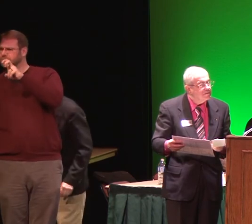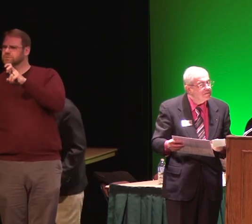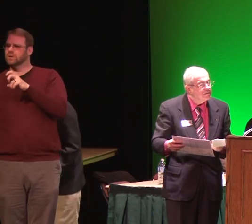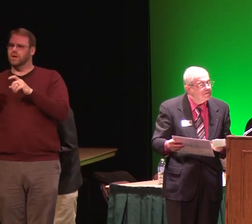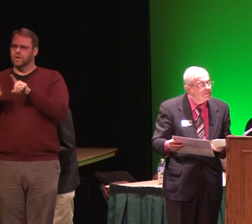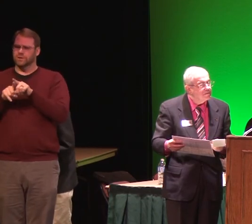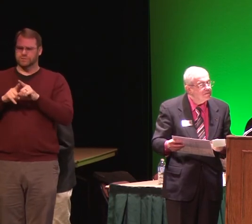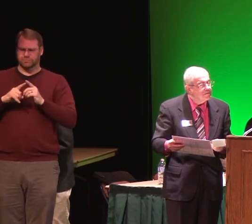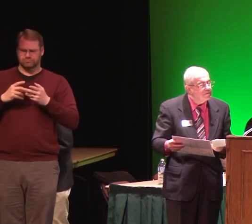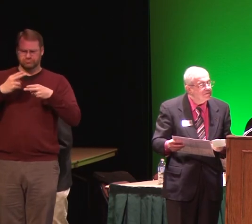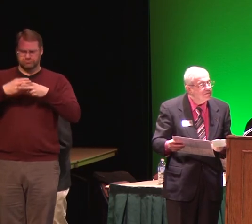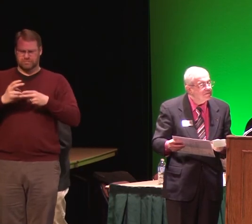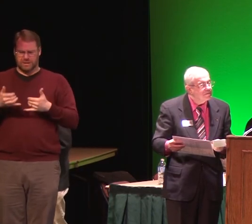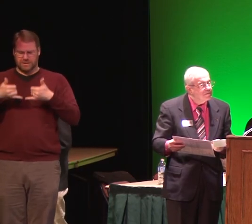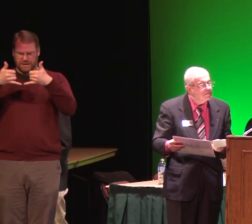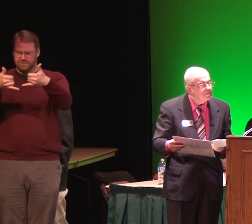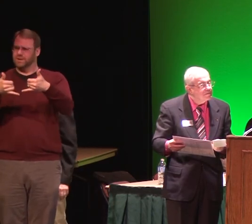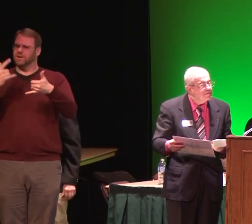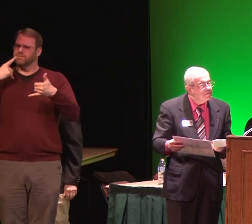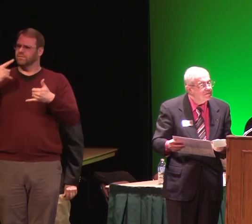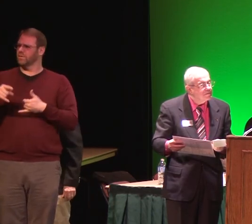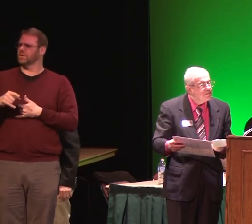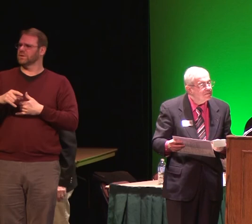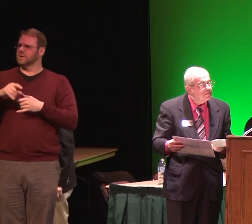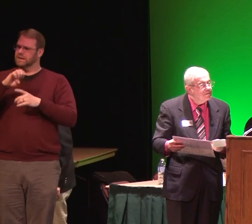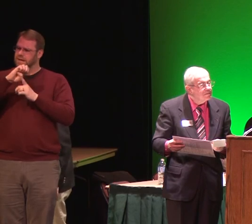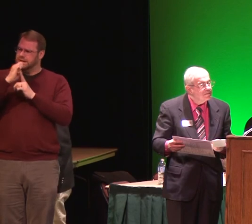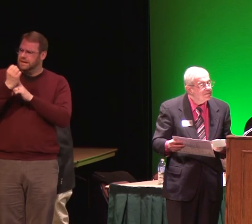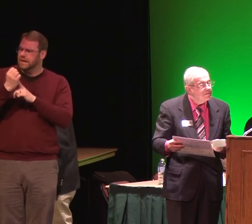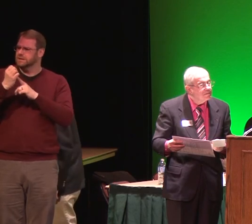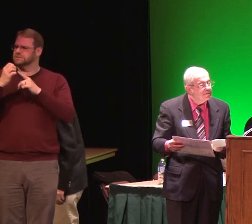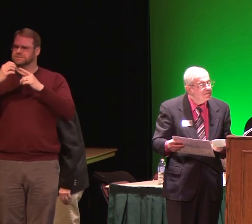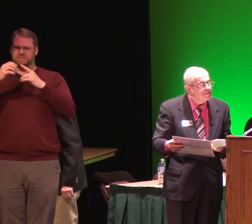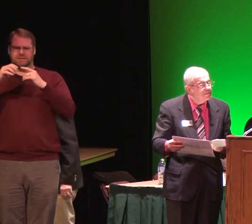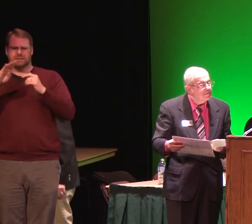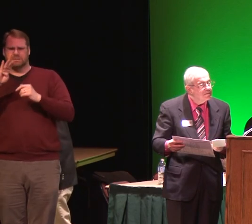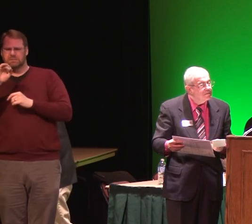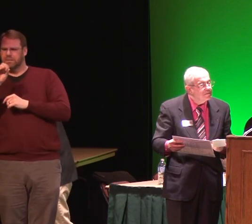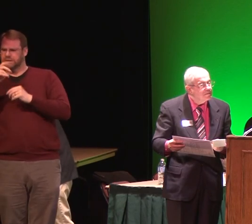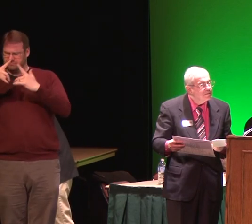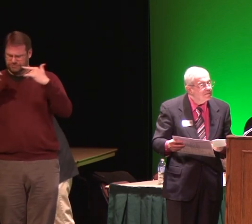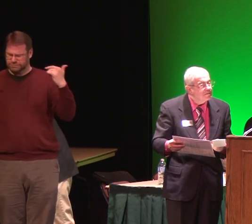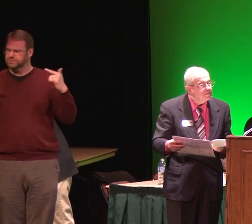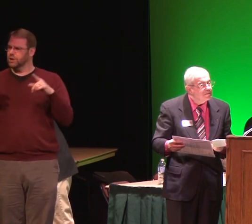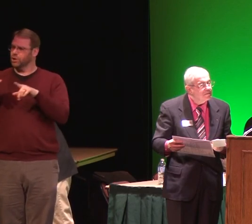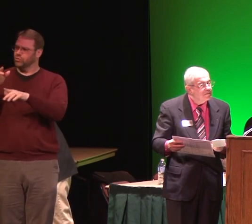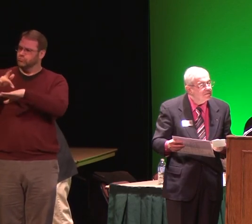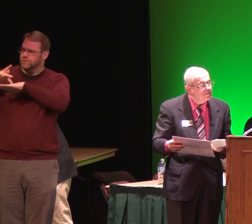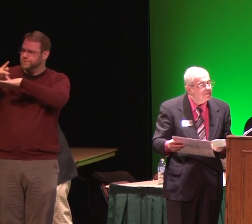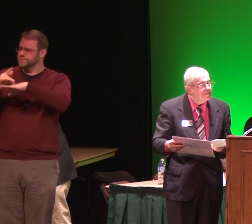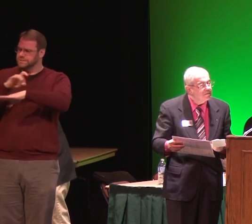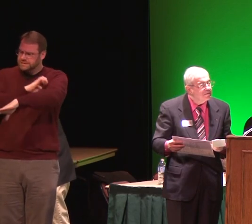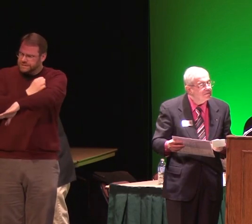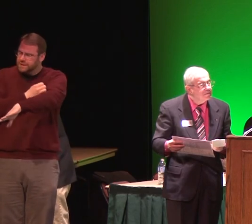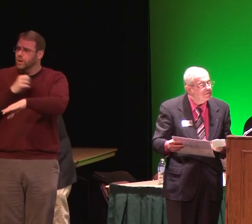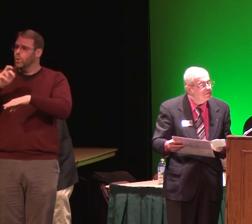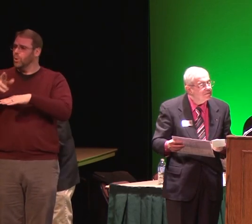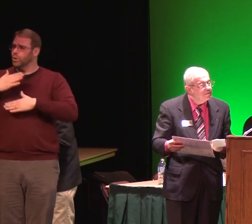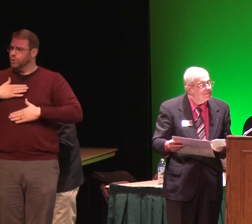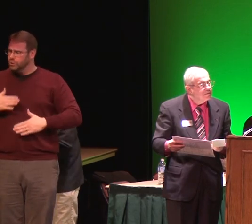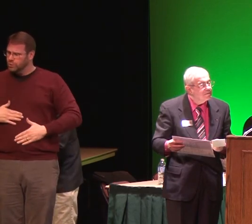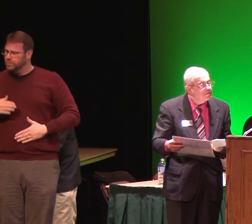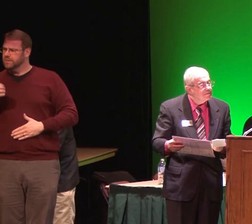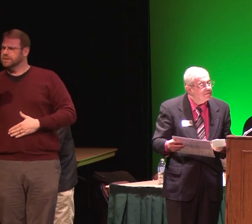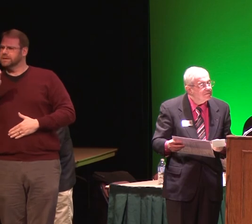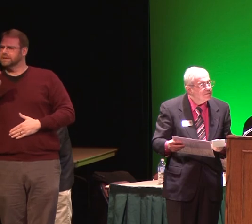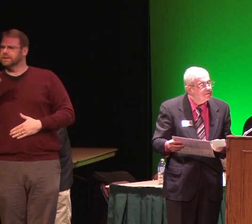work in the areas of ecology and biodiversity, environmental quality, resources and energy, or human ecology, and